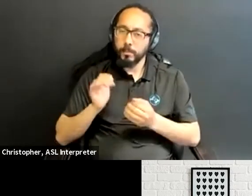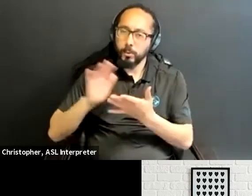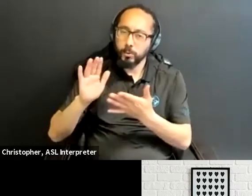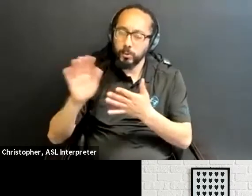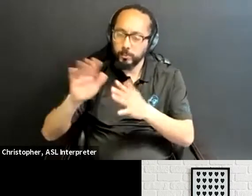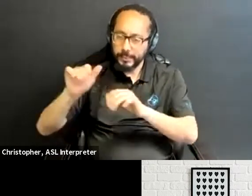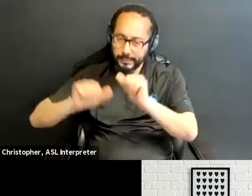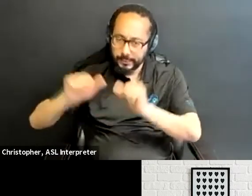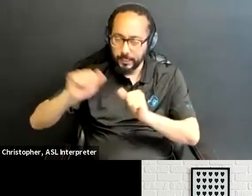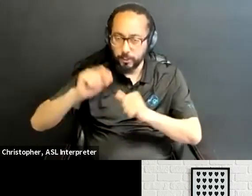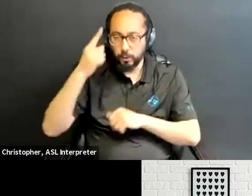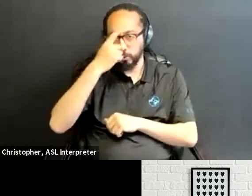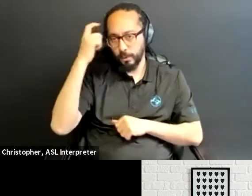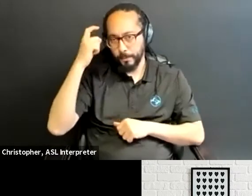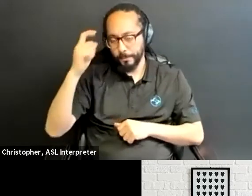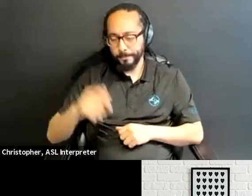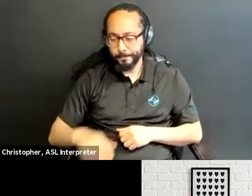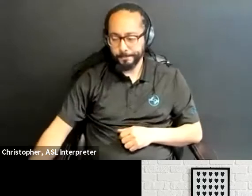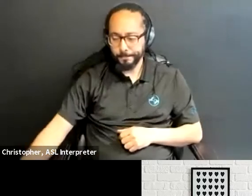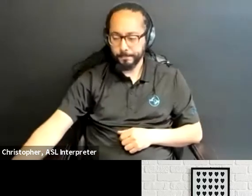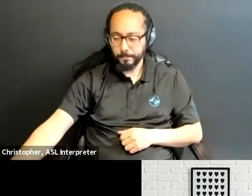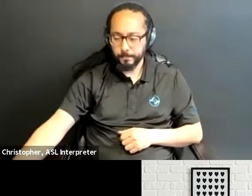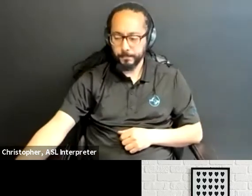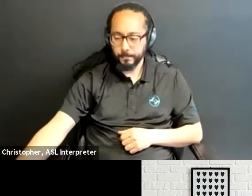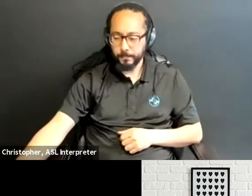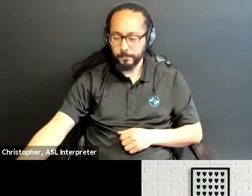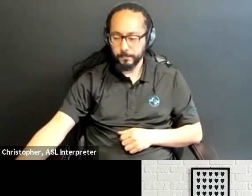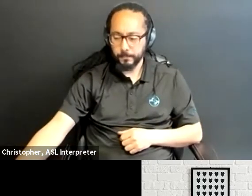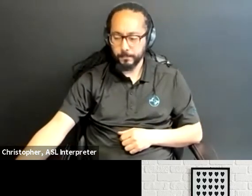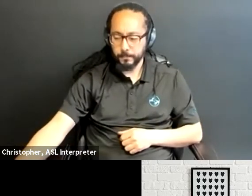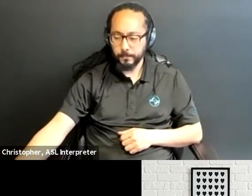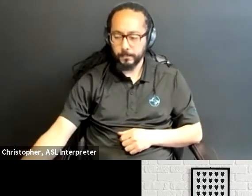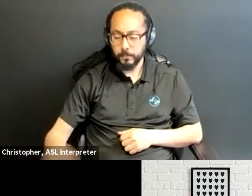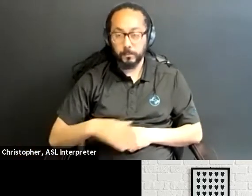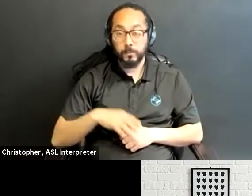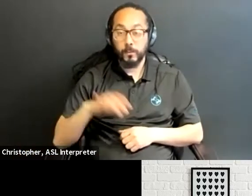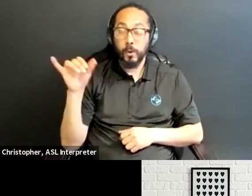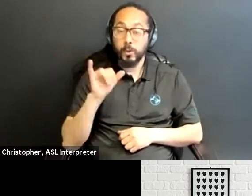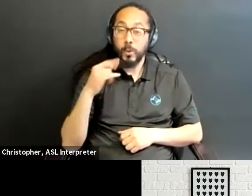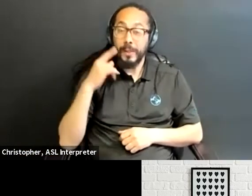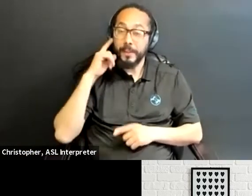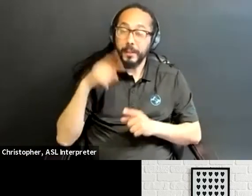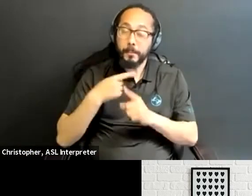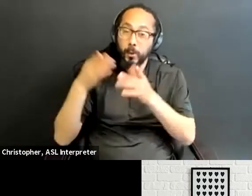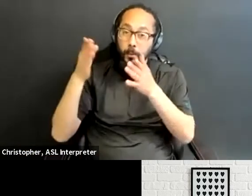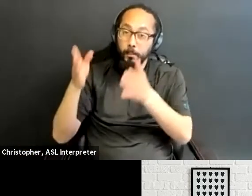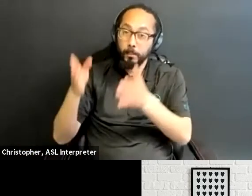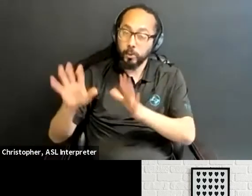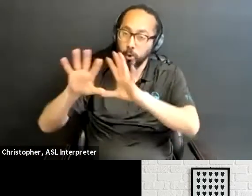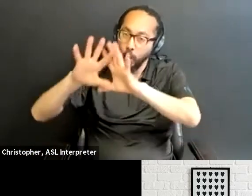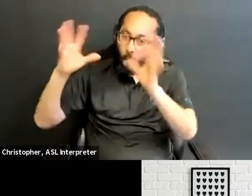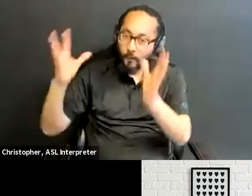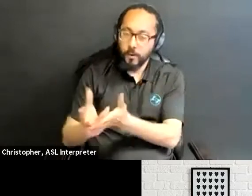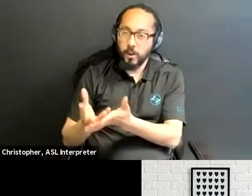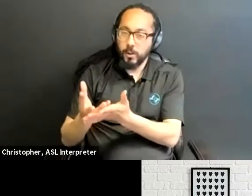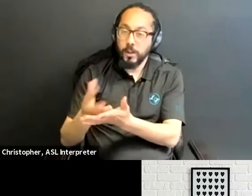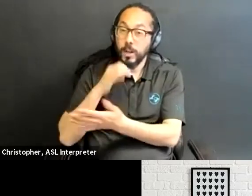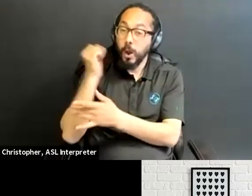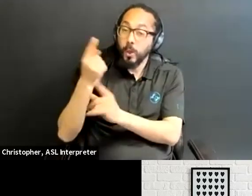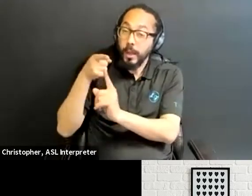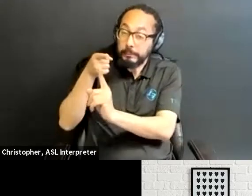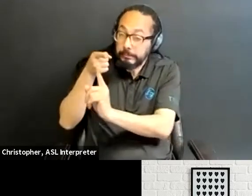assessments. We also think about the person as a whole. So we want to move beyond just eliminating the